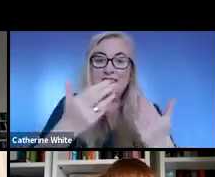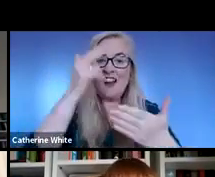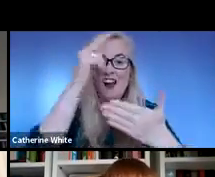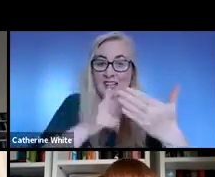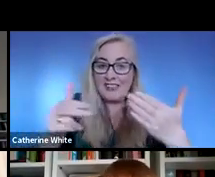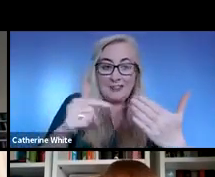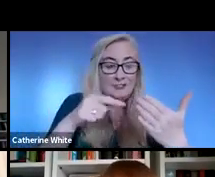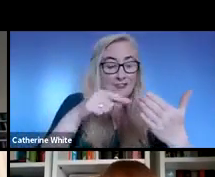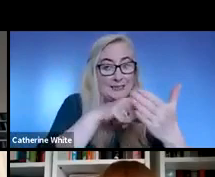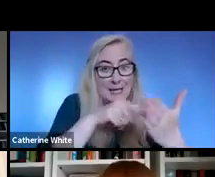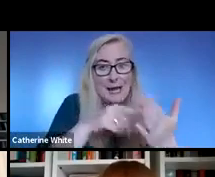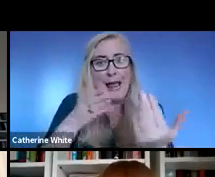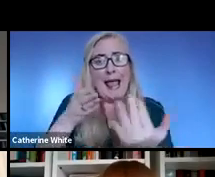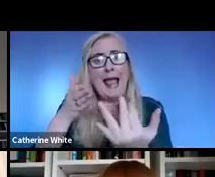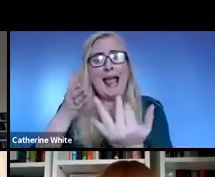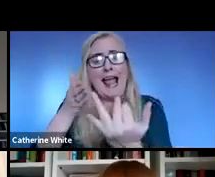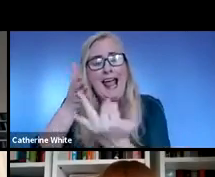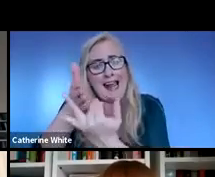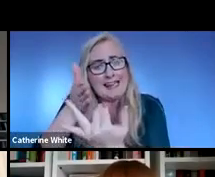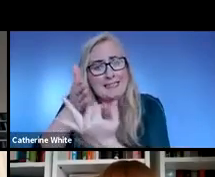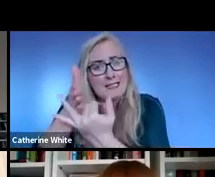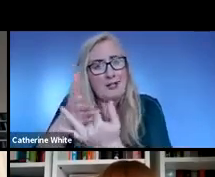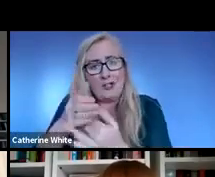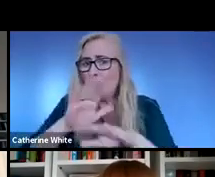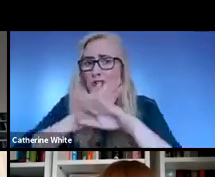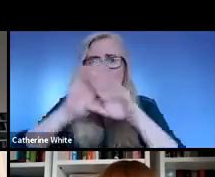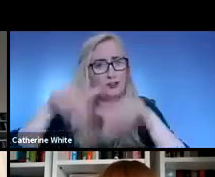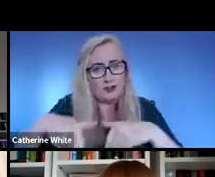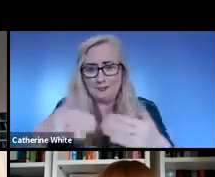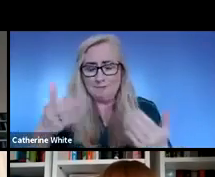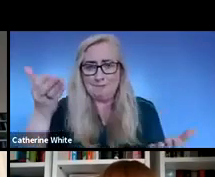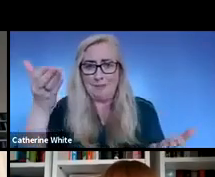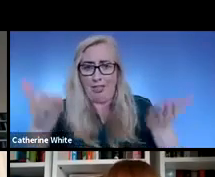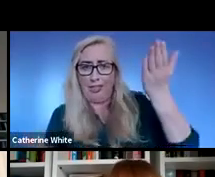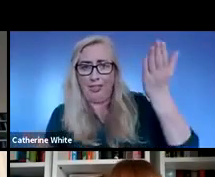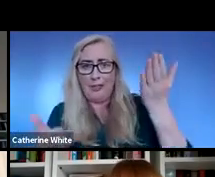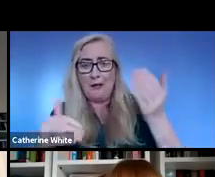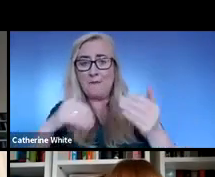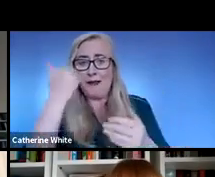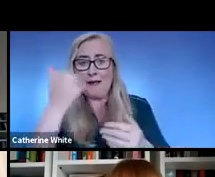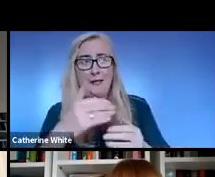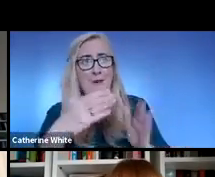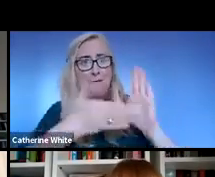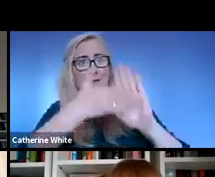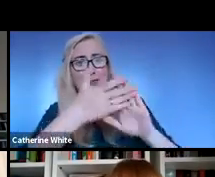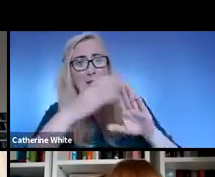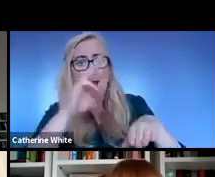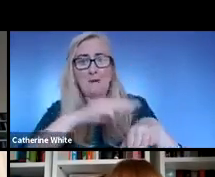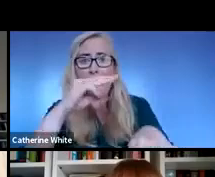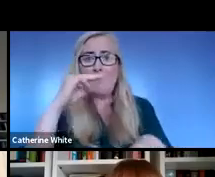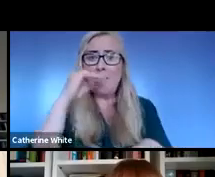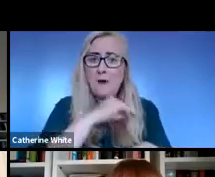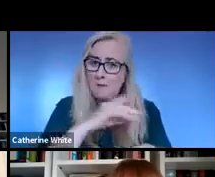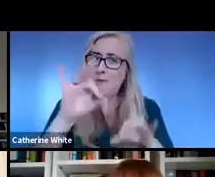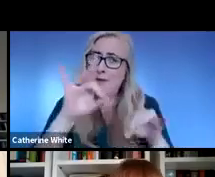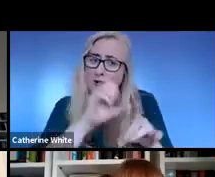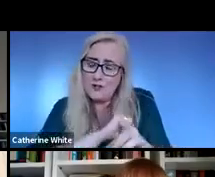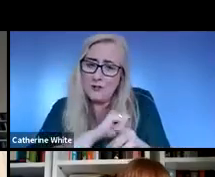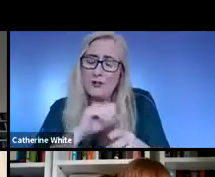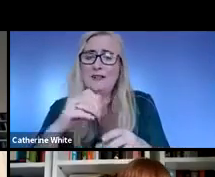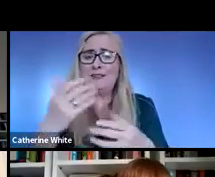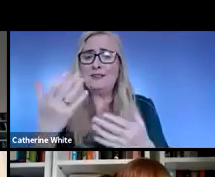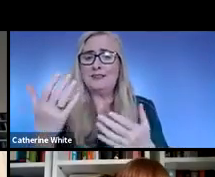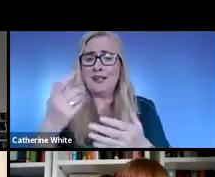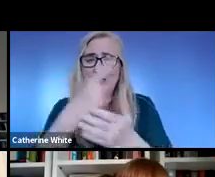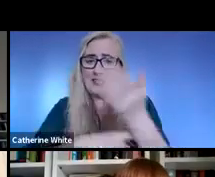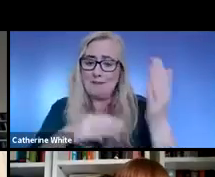that accessibility is not something that is compromised due to the aesthetic regard for architecture, but that disabled people are included in cultural spaces and not